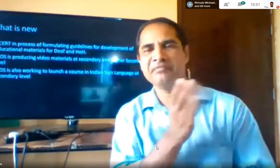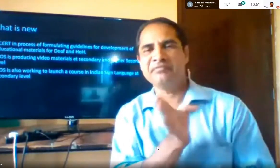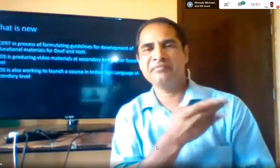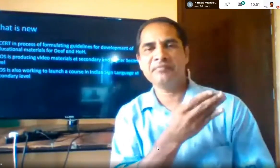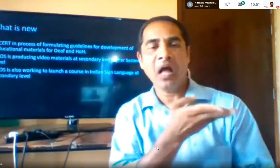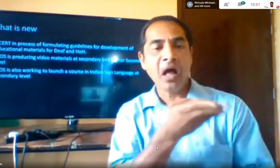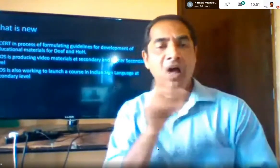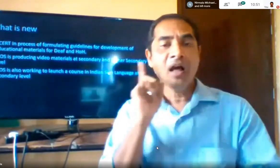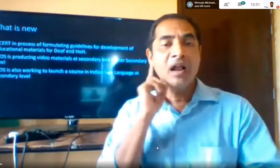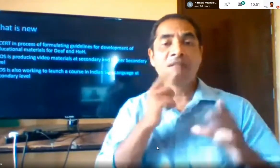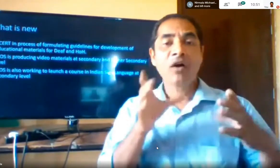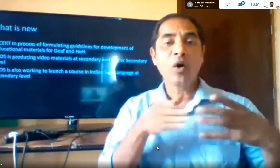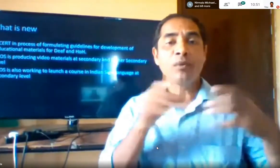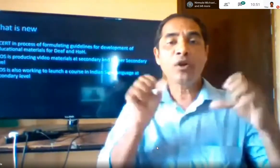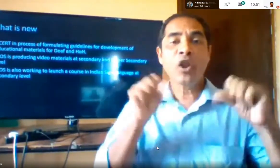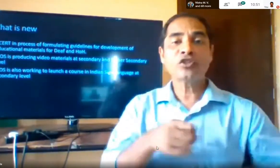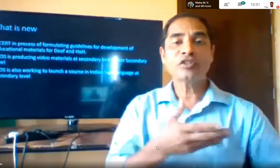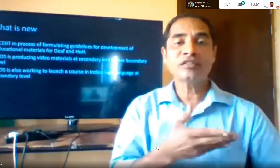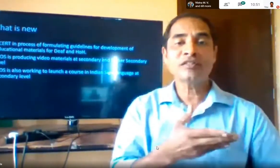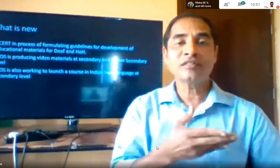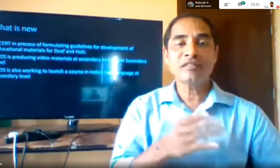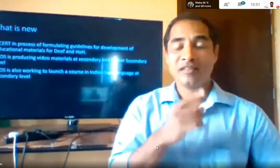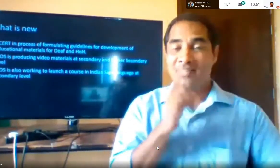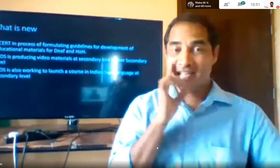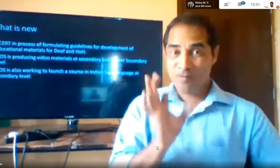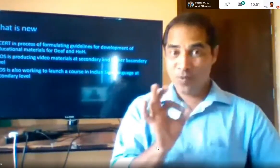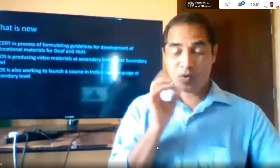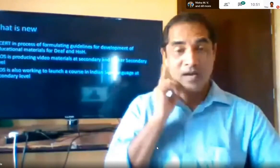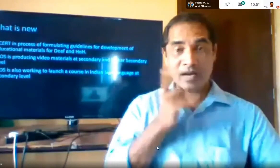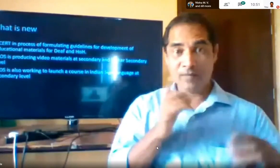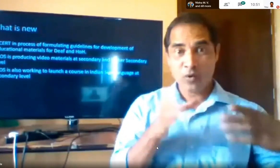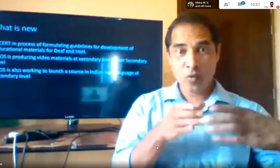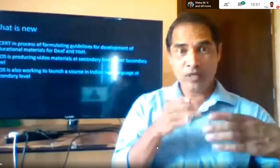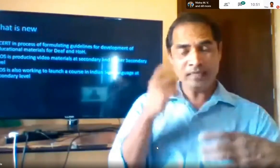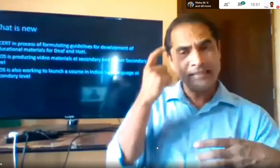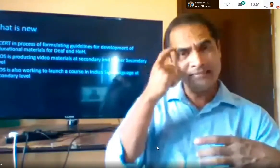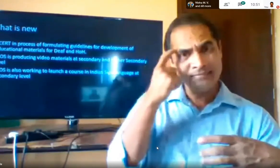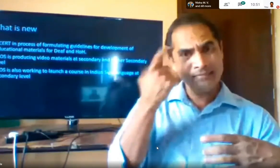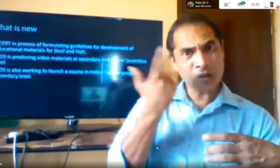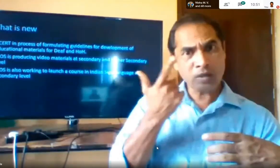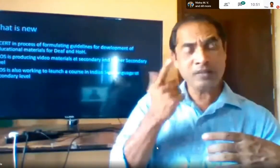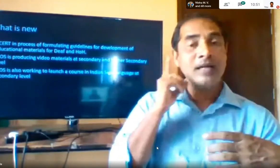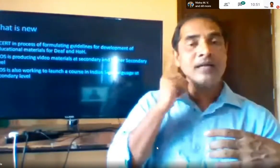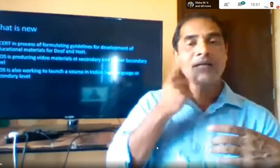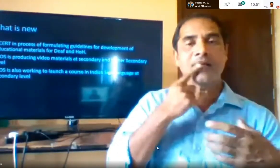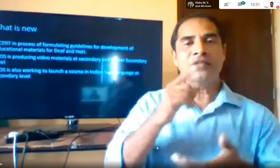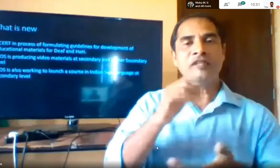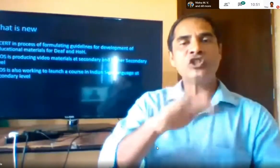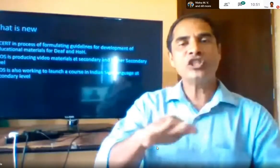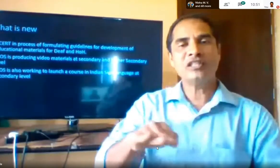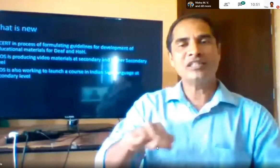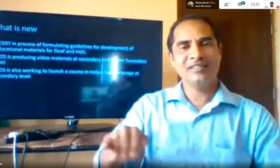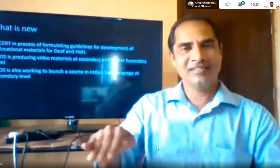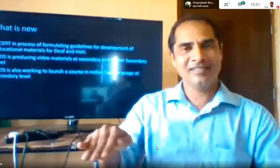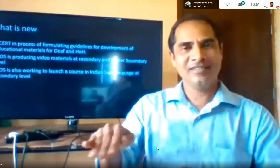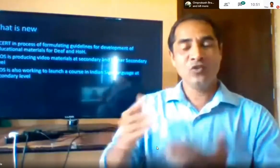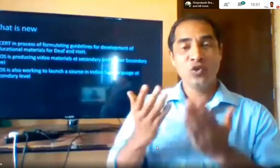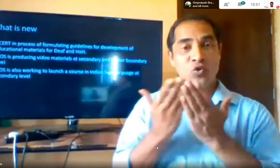what about the deaf people? We have to involve in the government working. We have to advocate for them.